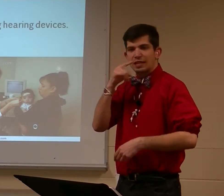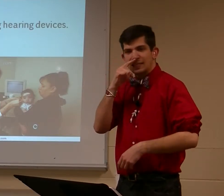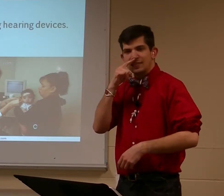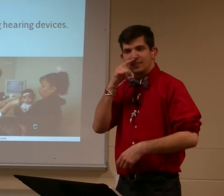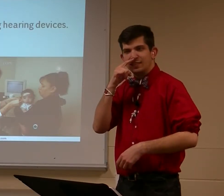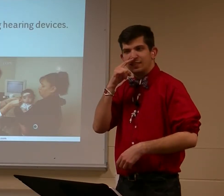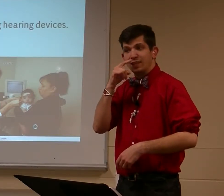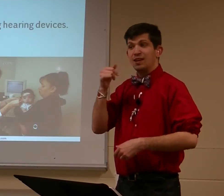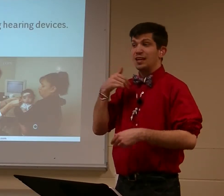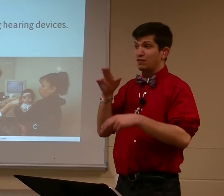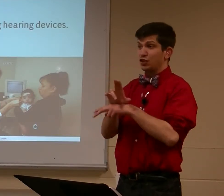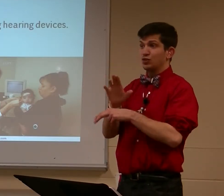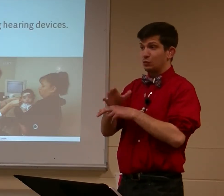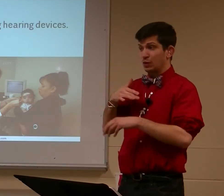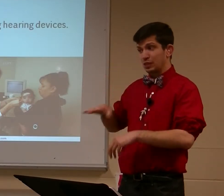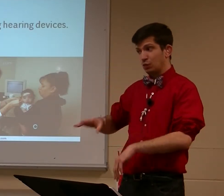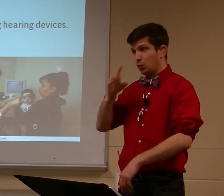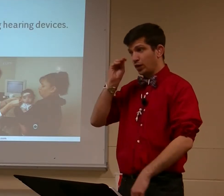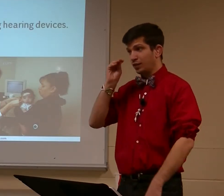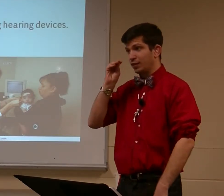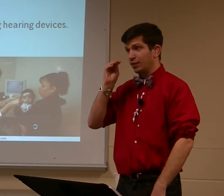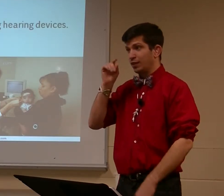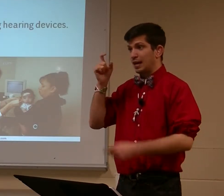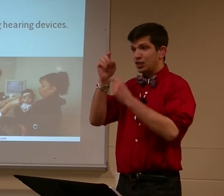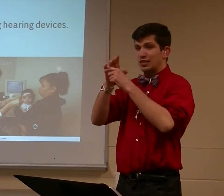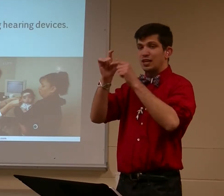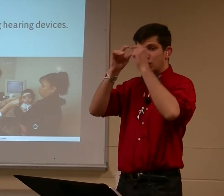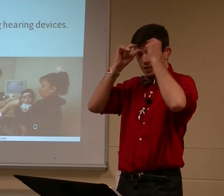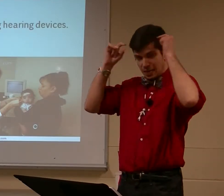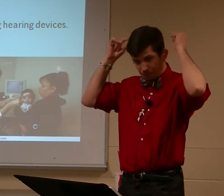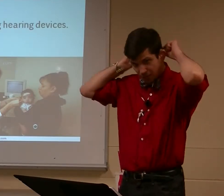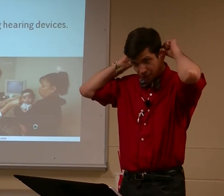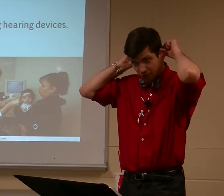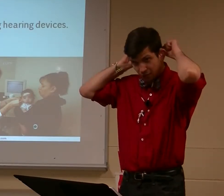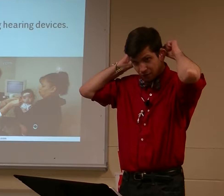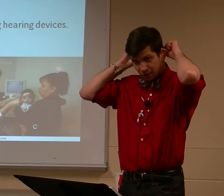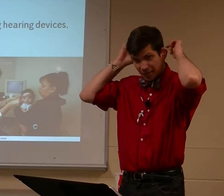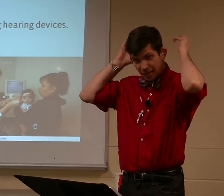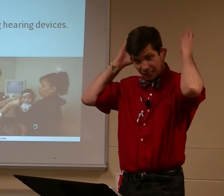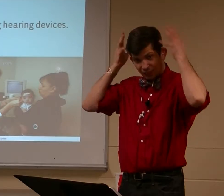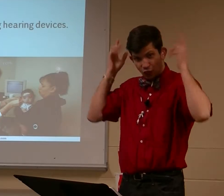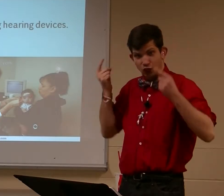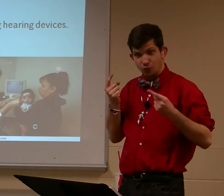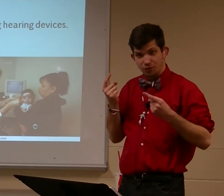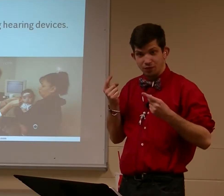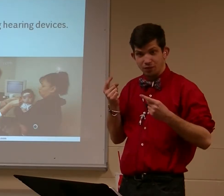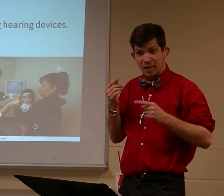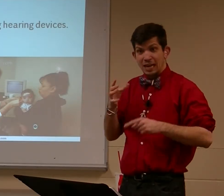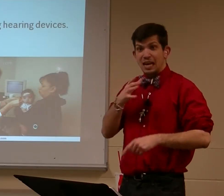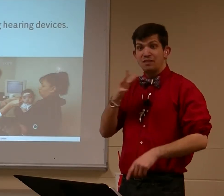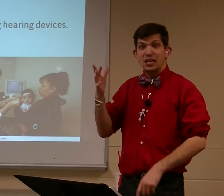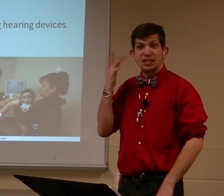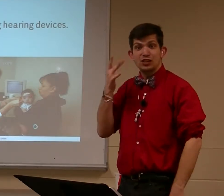kids. And I've used it when I was a little boy. I used to have to use a headband and leave it alone. If I touch my